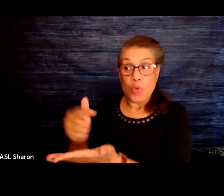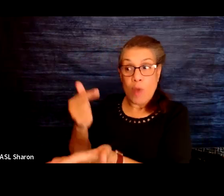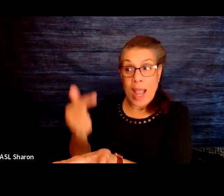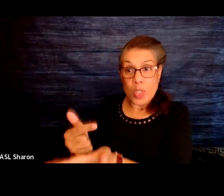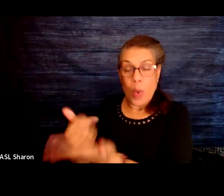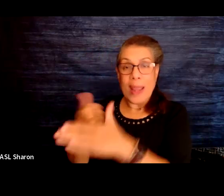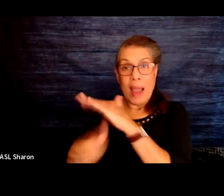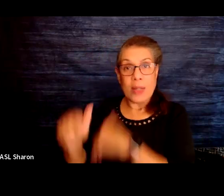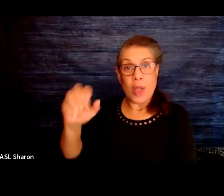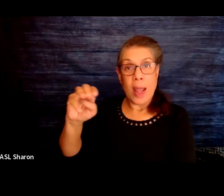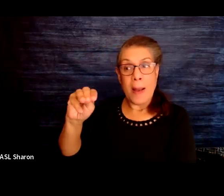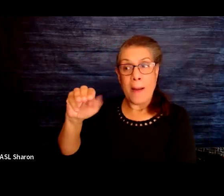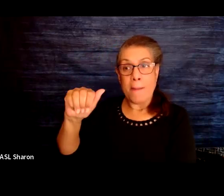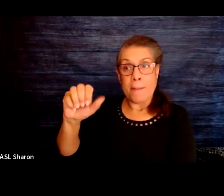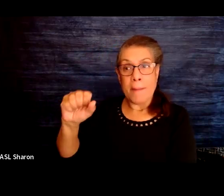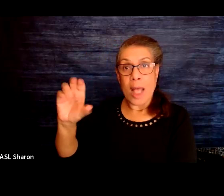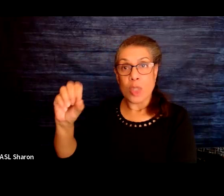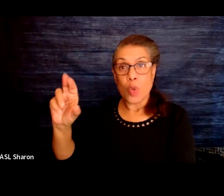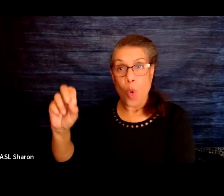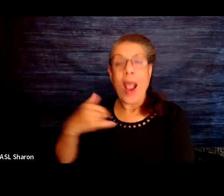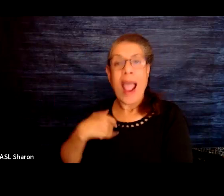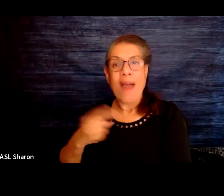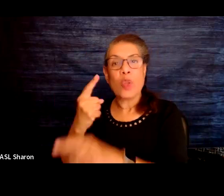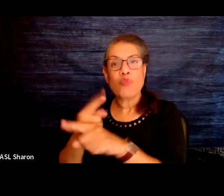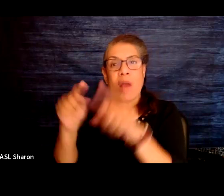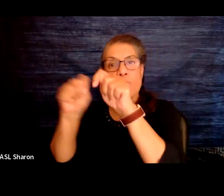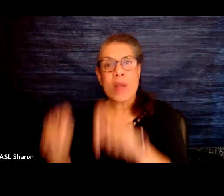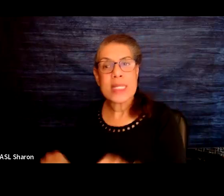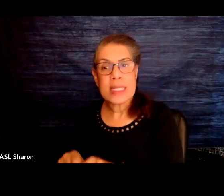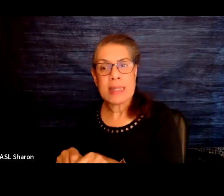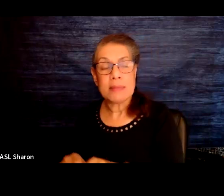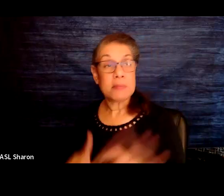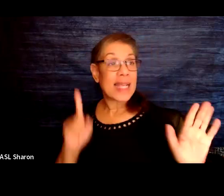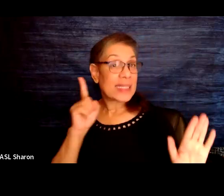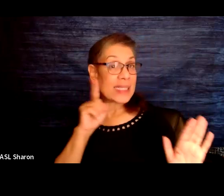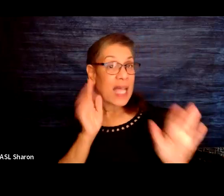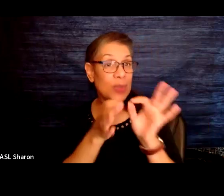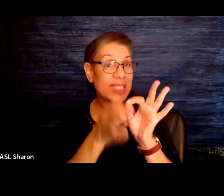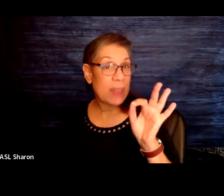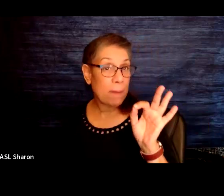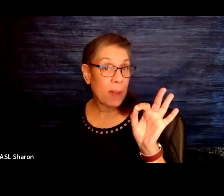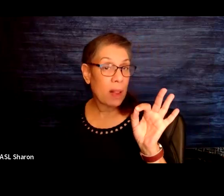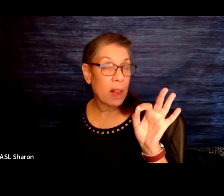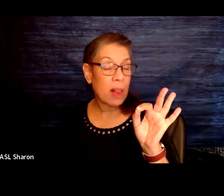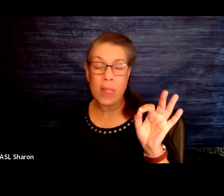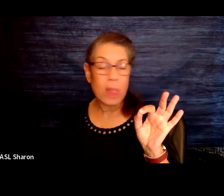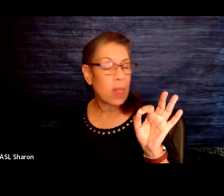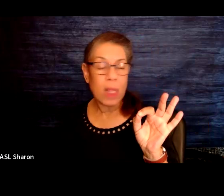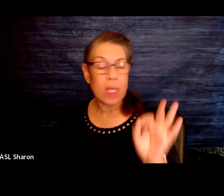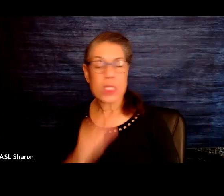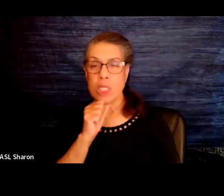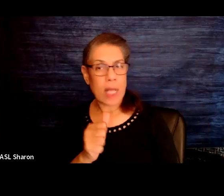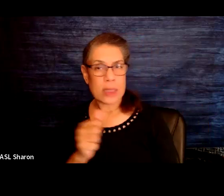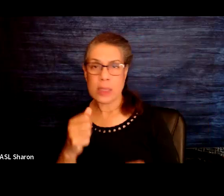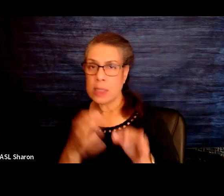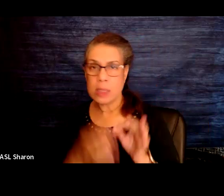under Mass Core have the correct transcripts. That sounds simple in a one sentence, and it took a lot